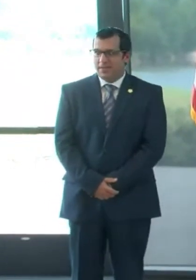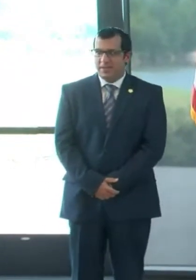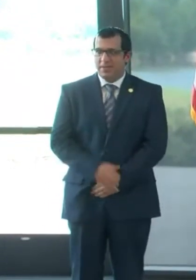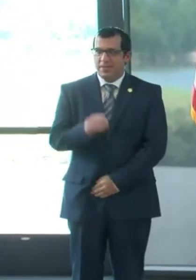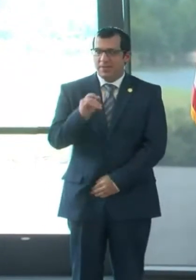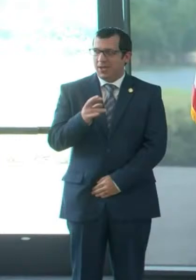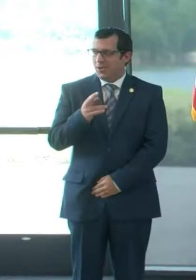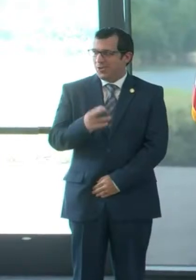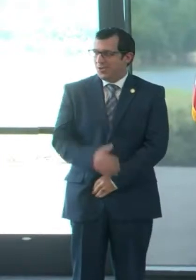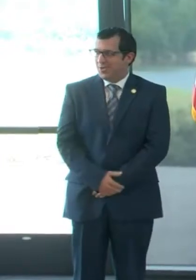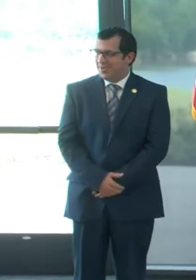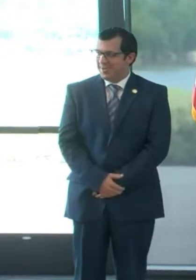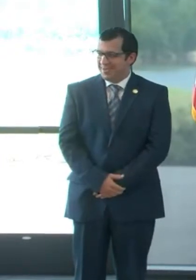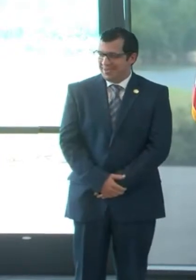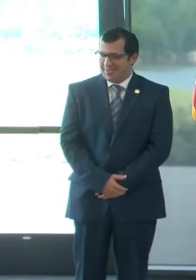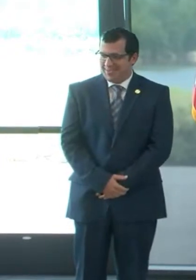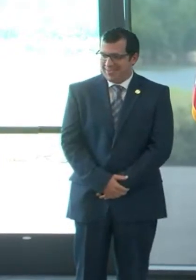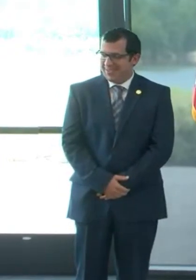Mayor?